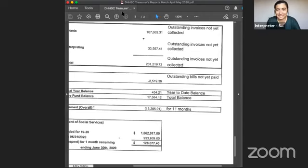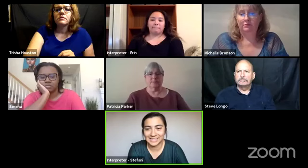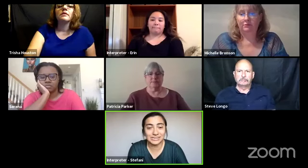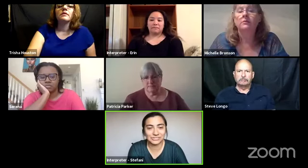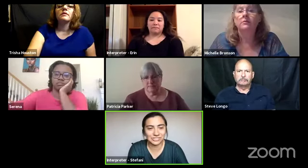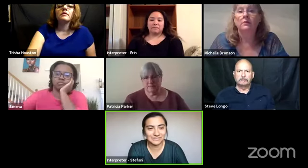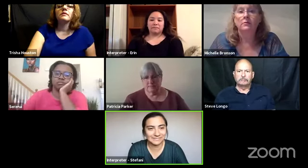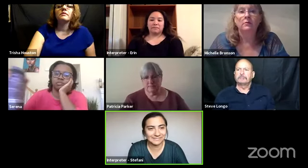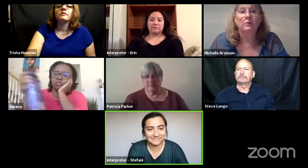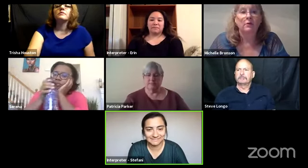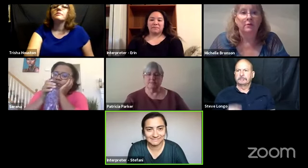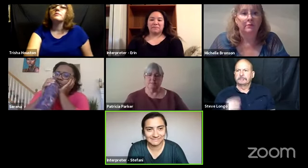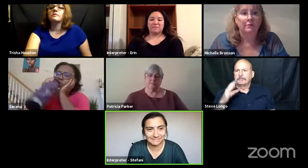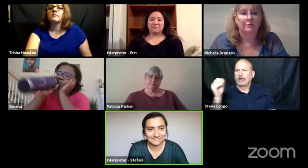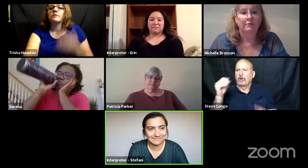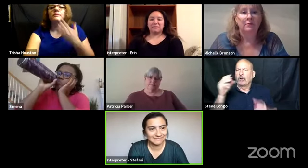Thank you, Tricia.